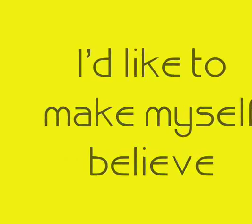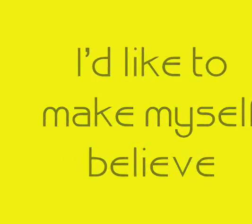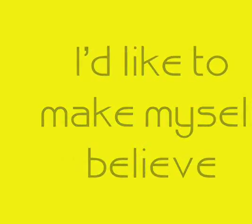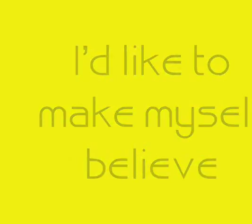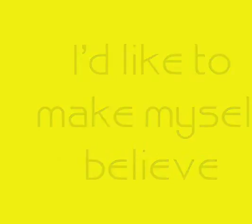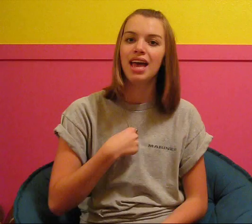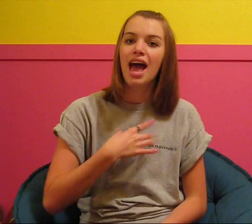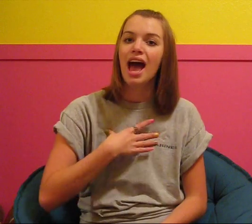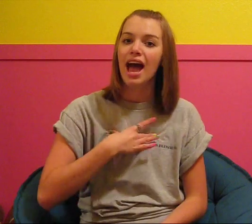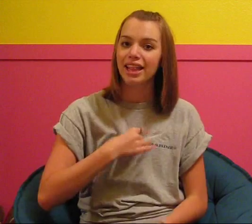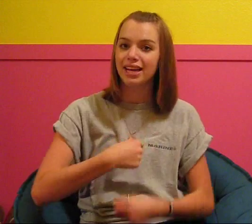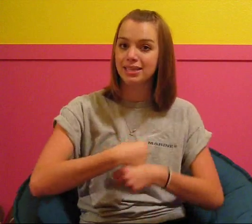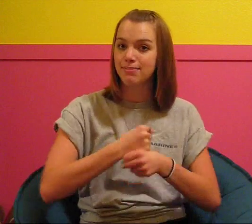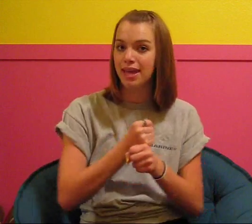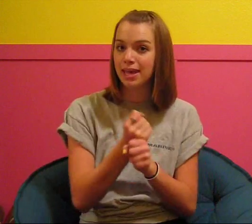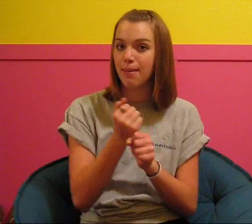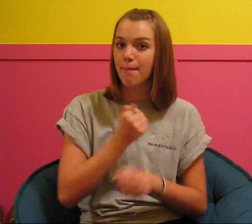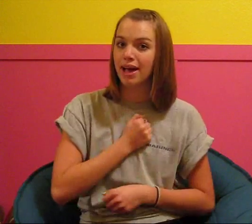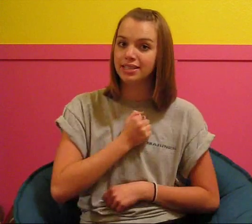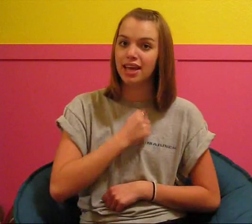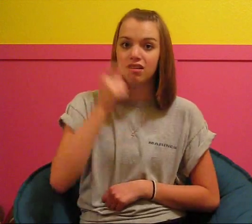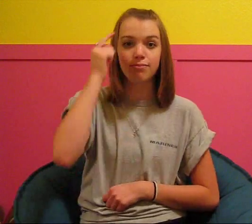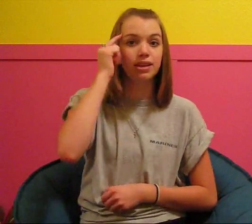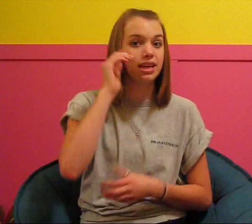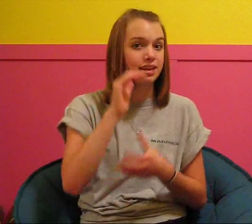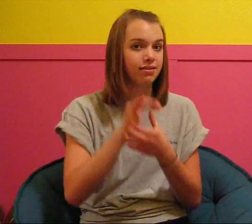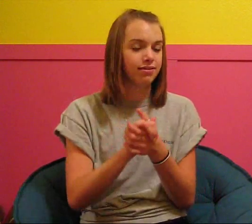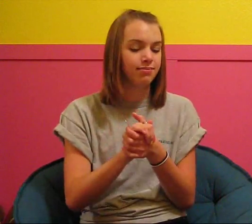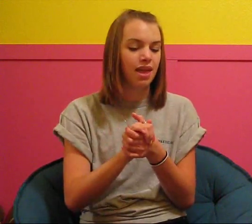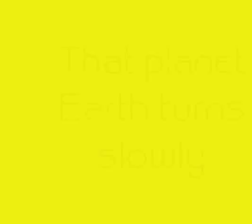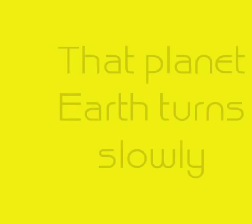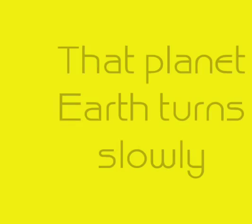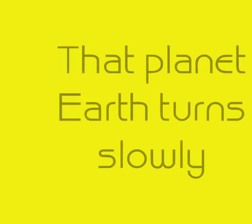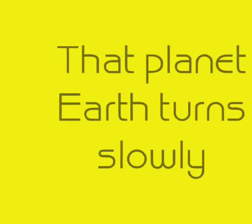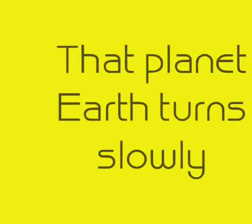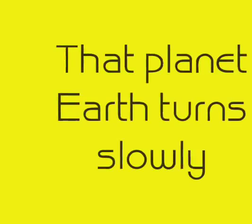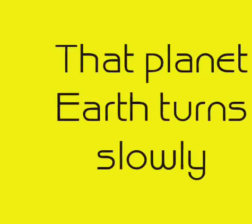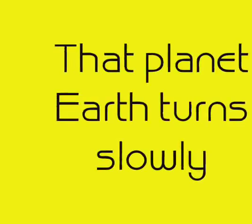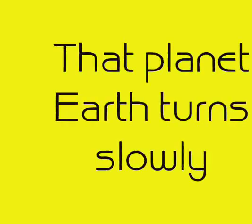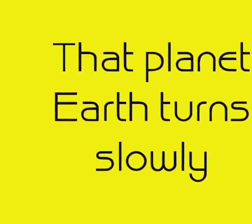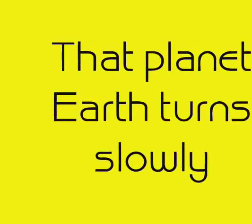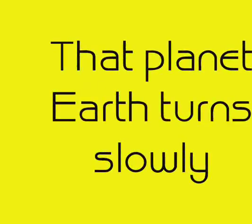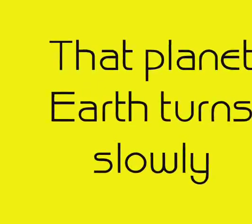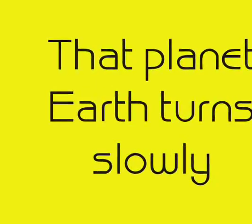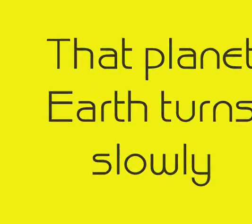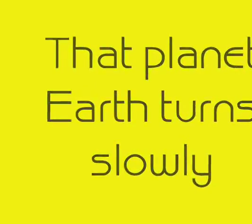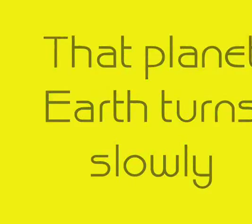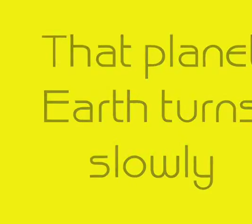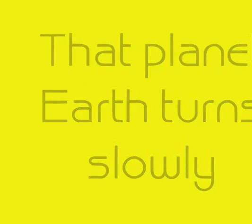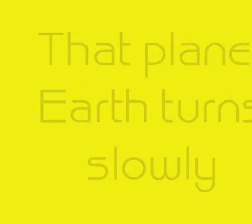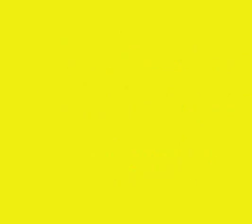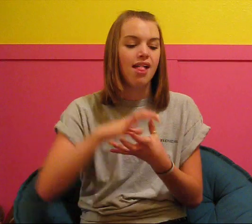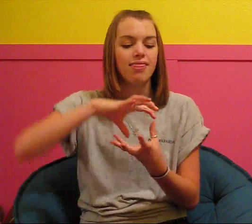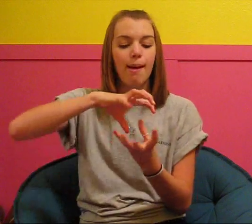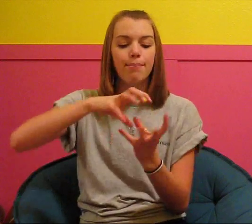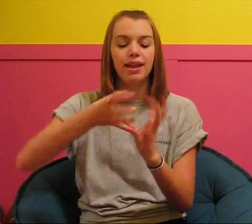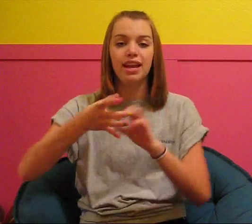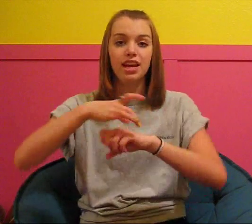I like to make myself believe that planet